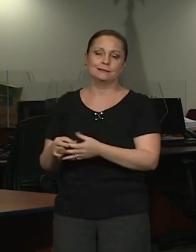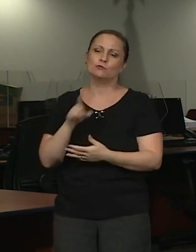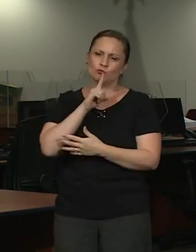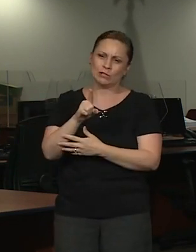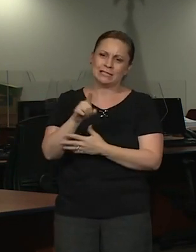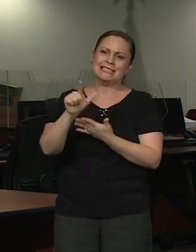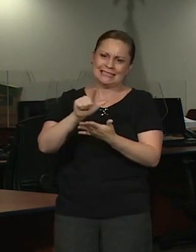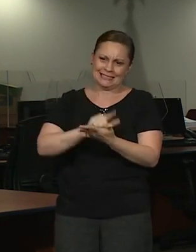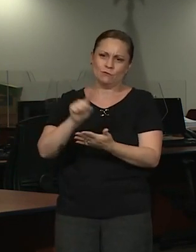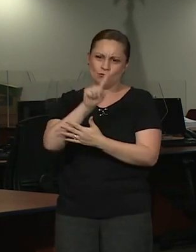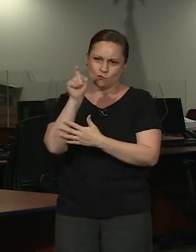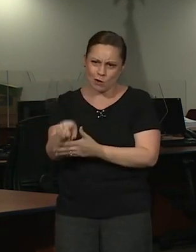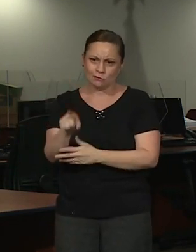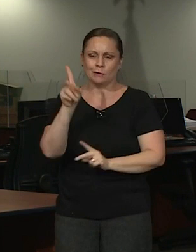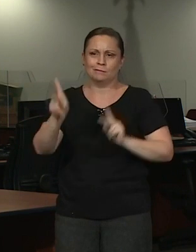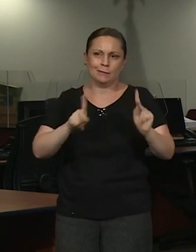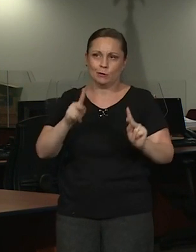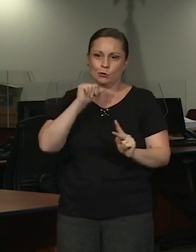it's